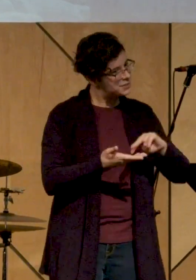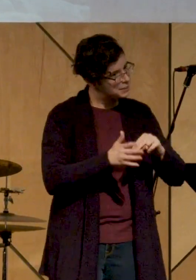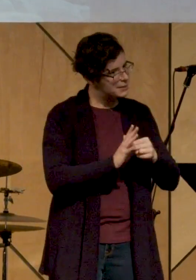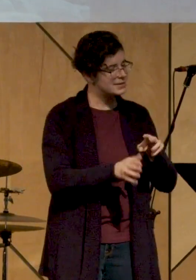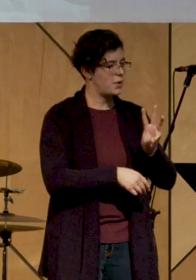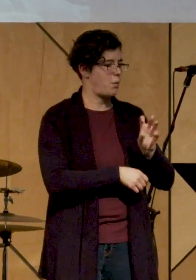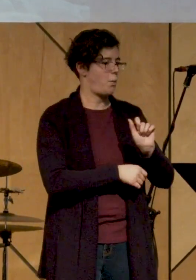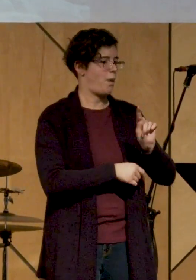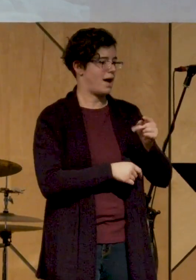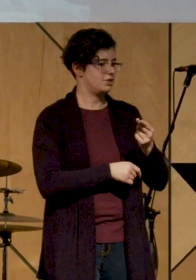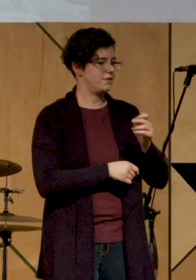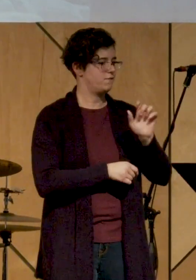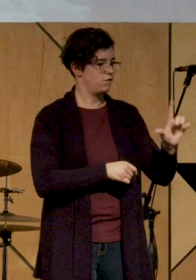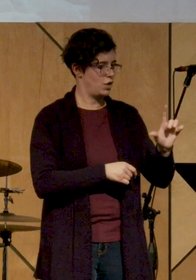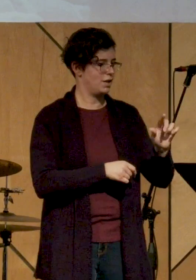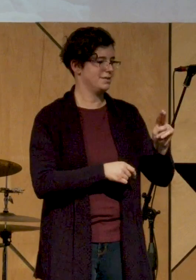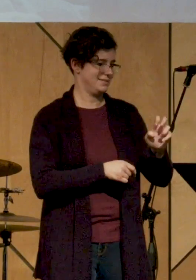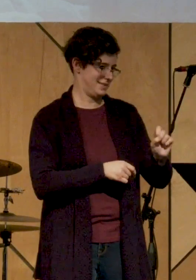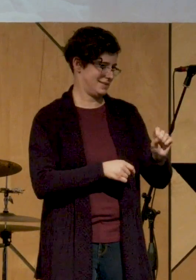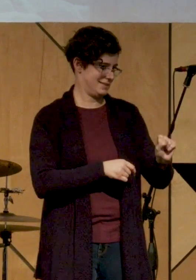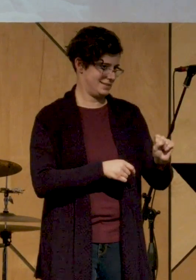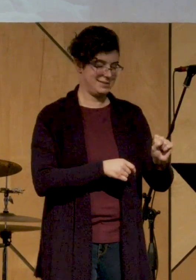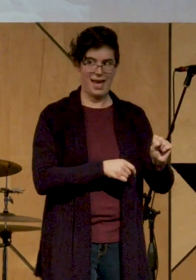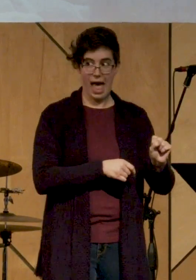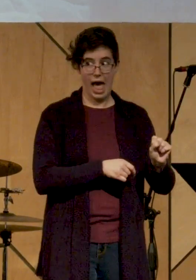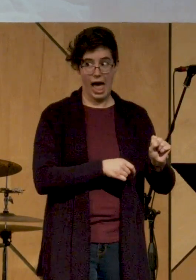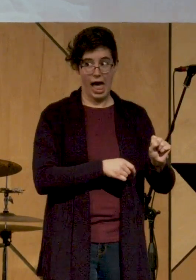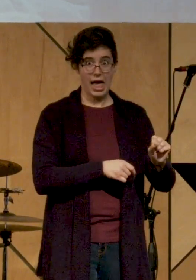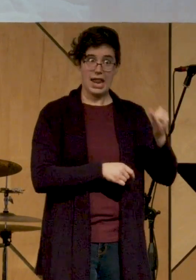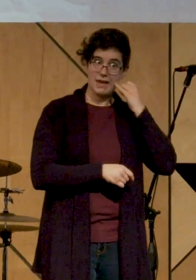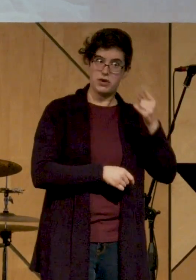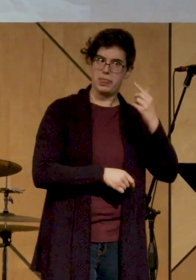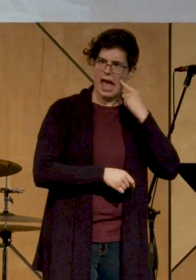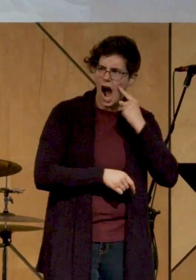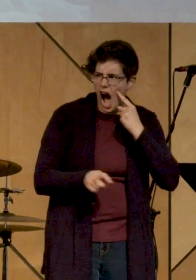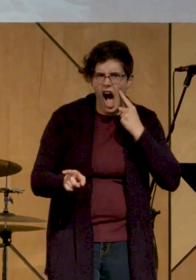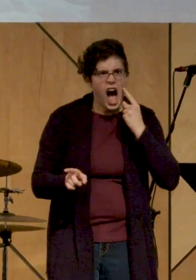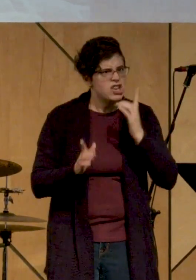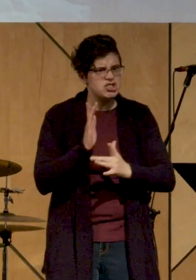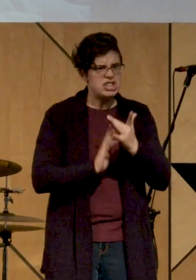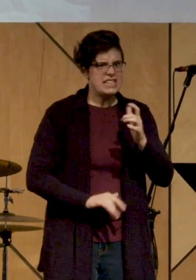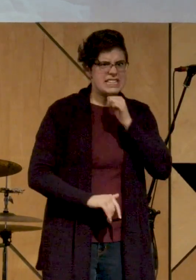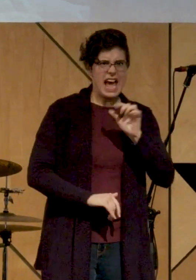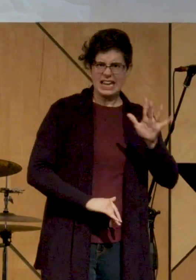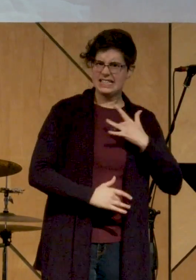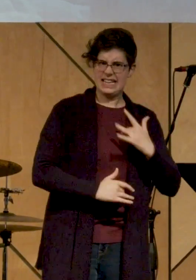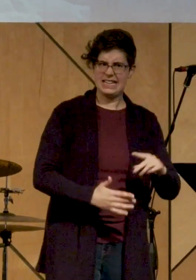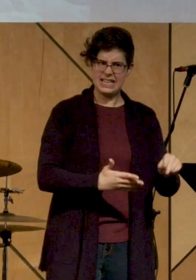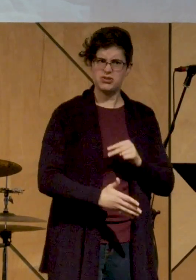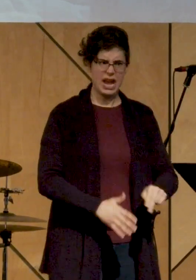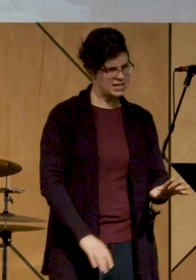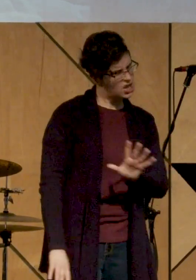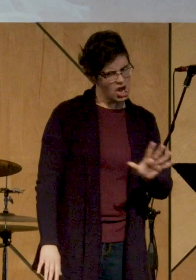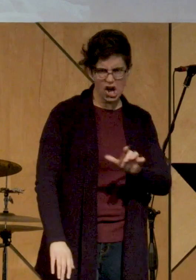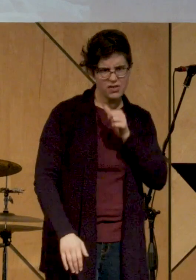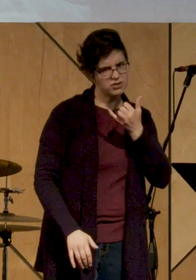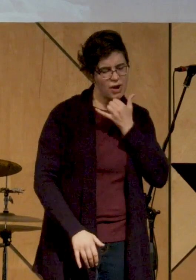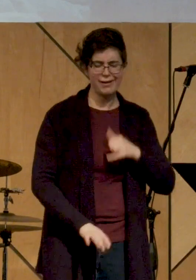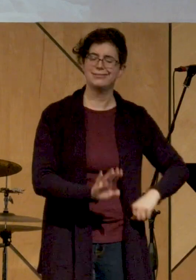watchfulness, right? And listen, before you think the Pastor Shimeon ain't Jesus, Jesus did the same thing, okay? Here's his